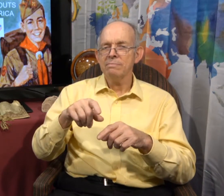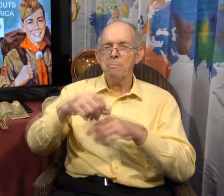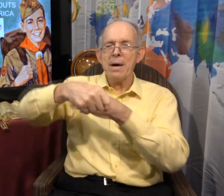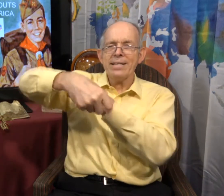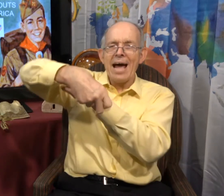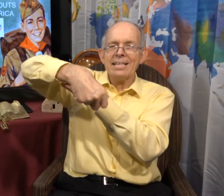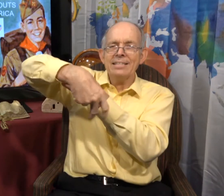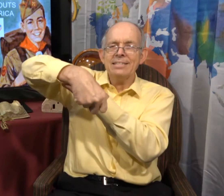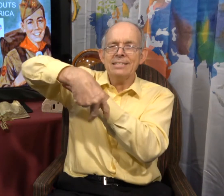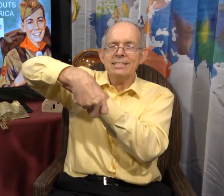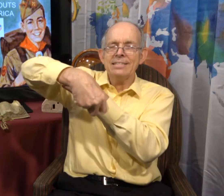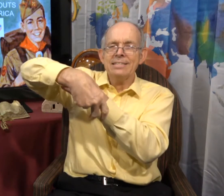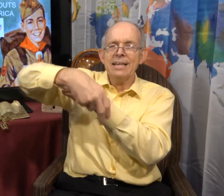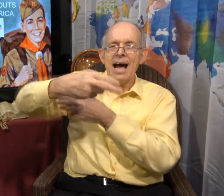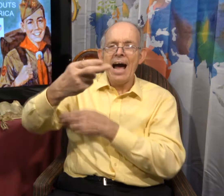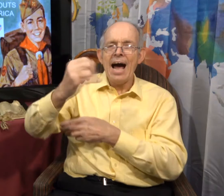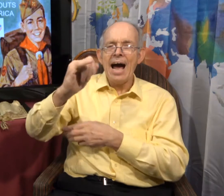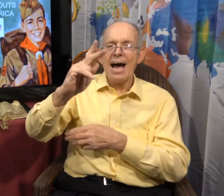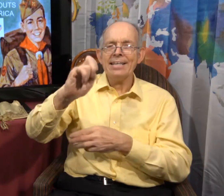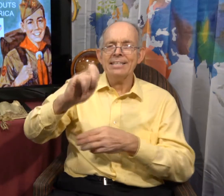My night. Hi.